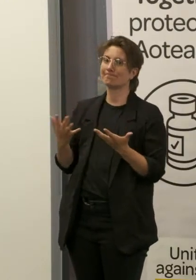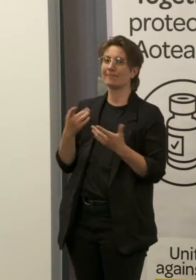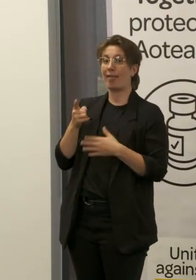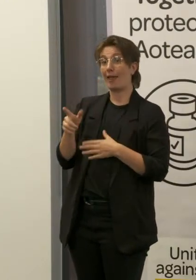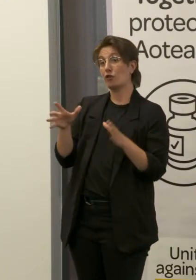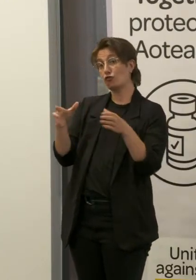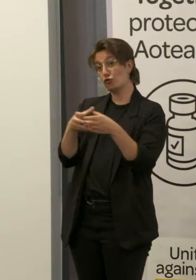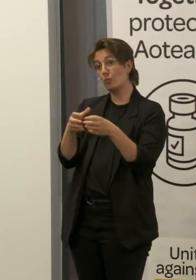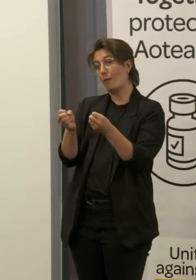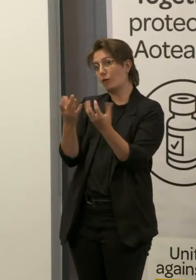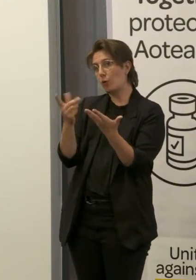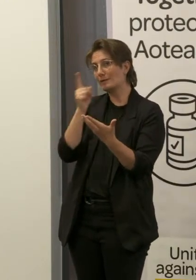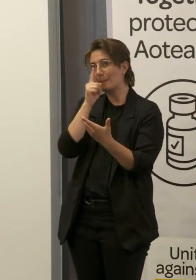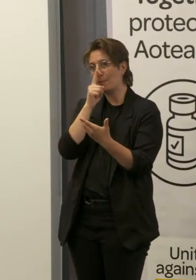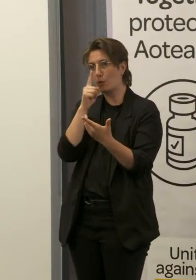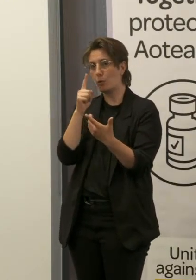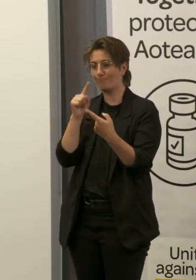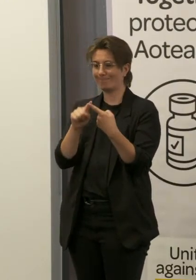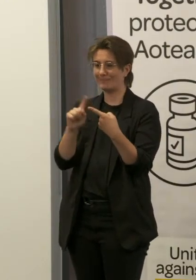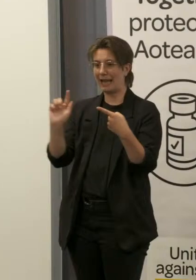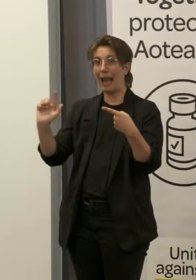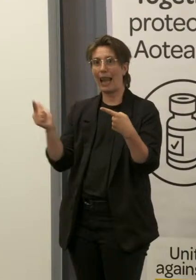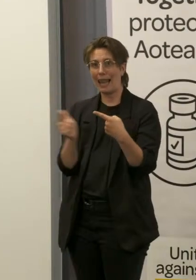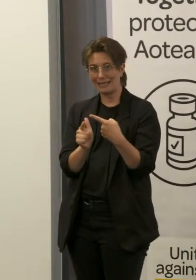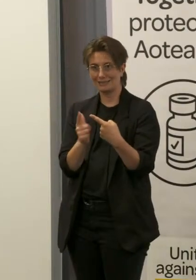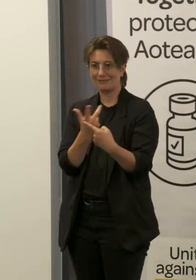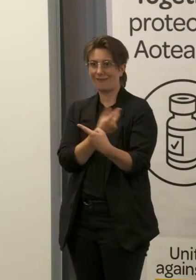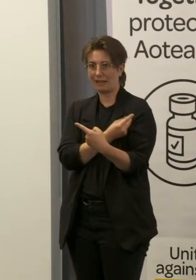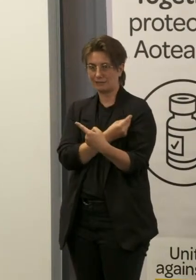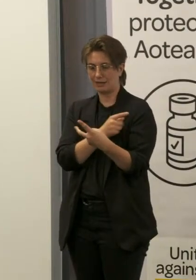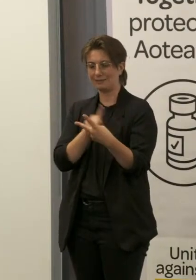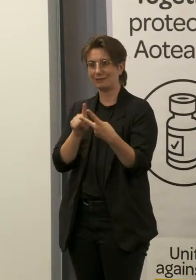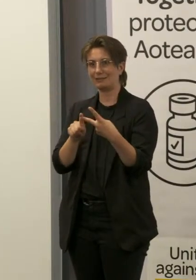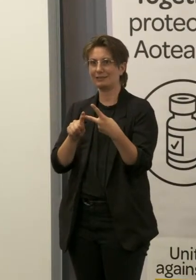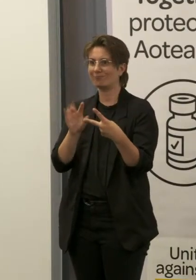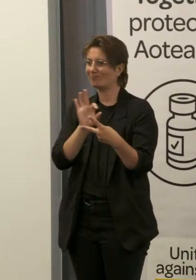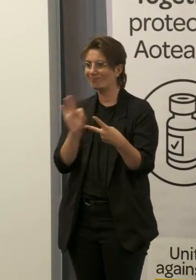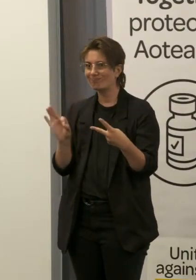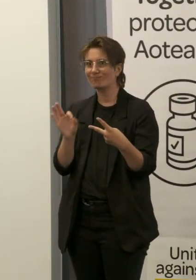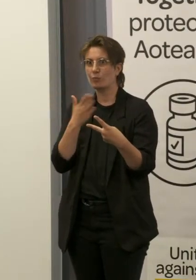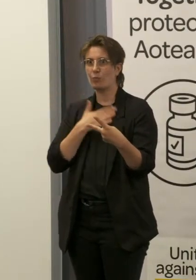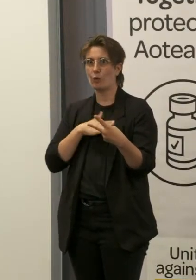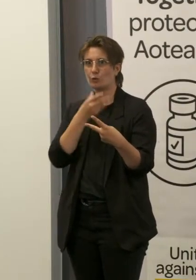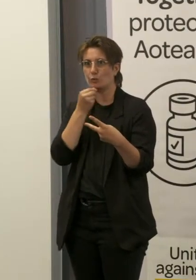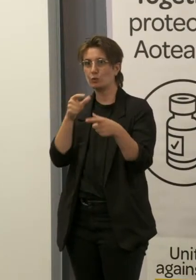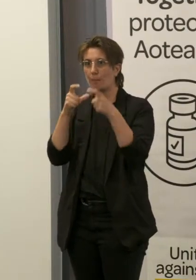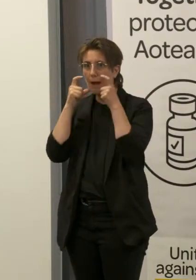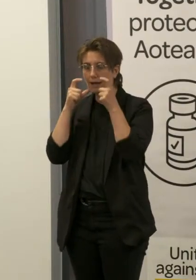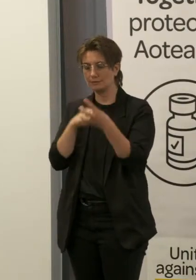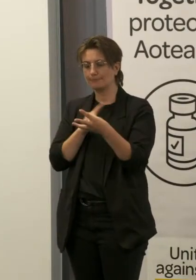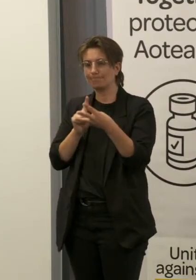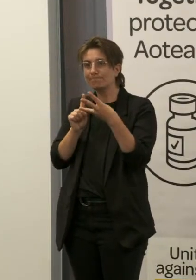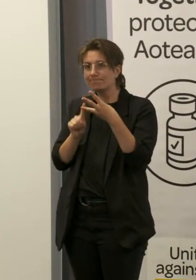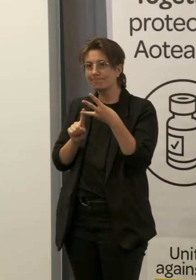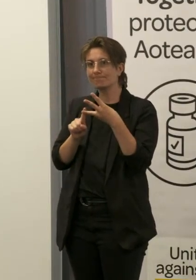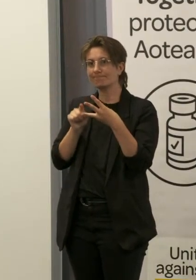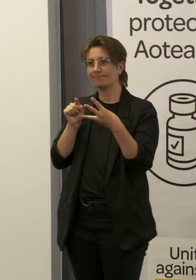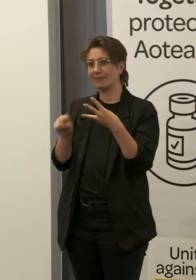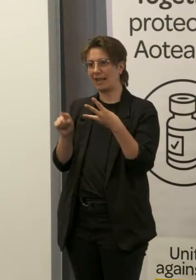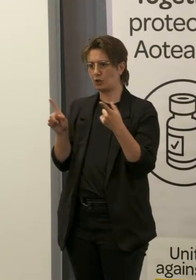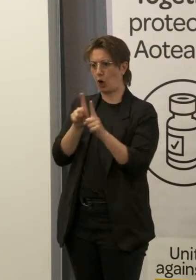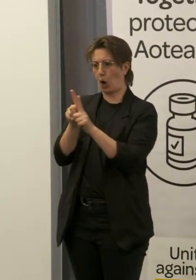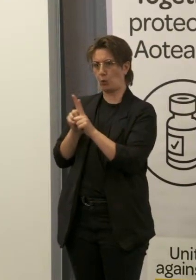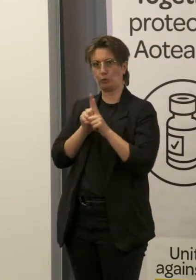does increase the risk. So again, I think the rules are there for everybody, and they are there to protect not